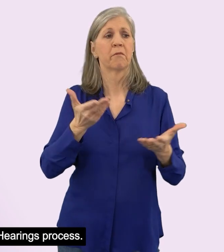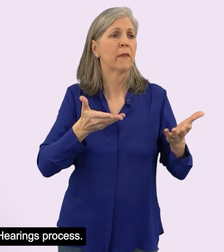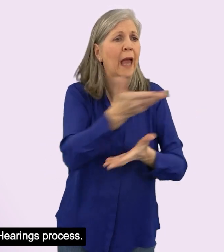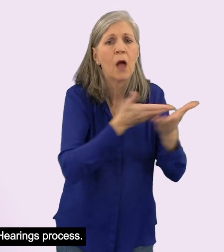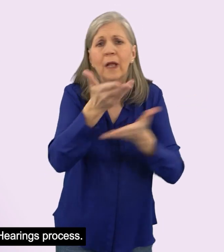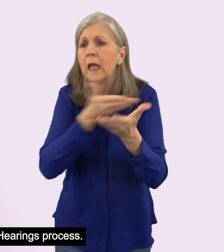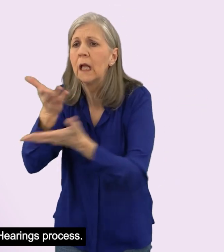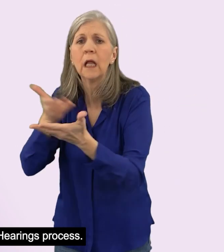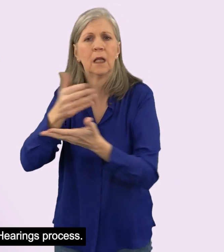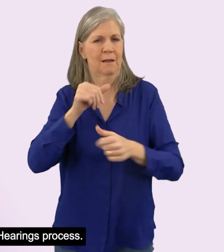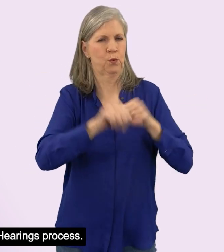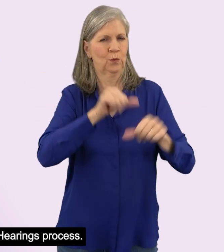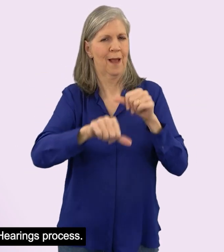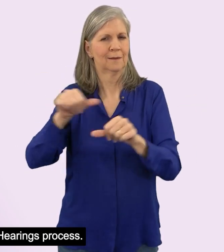the hearings process.